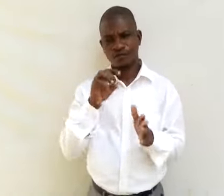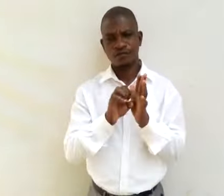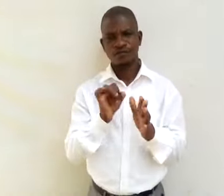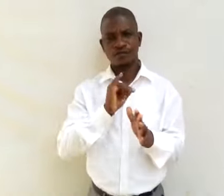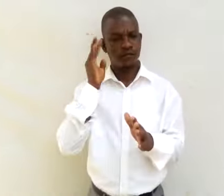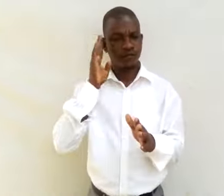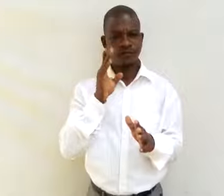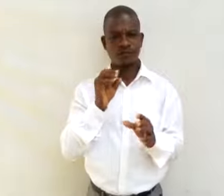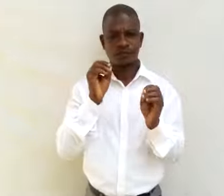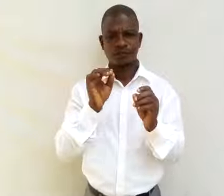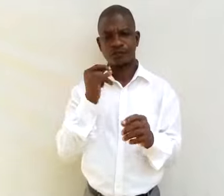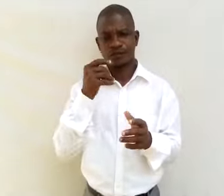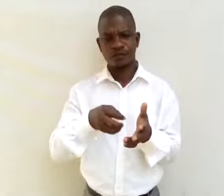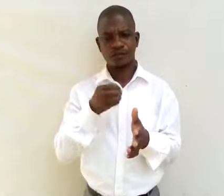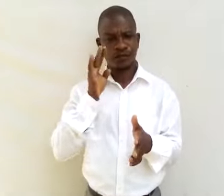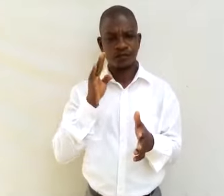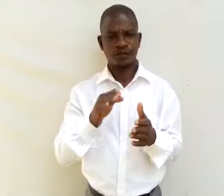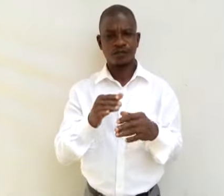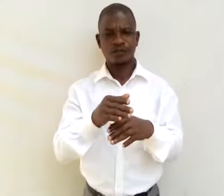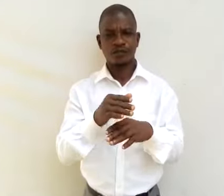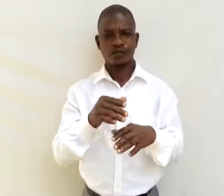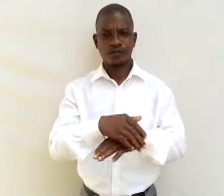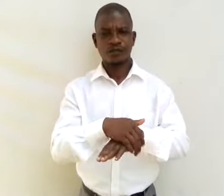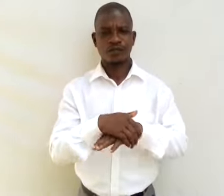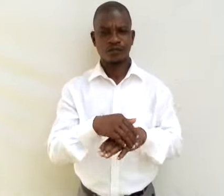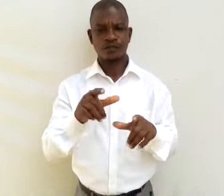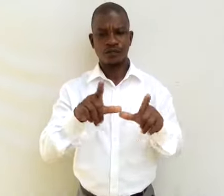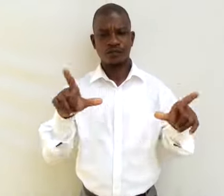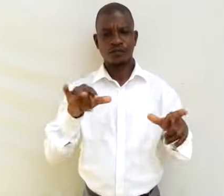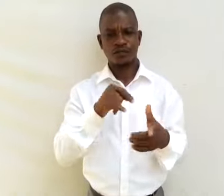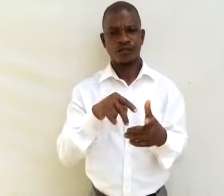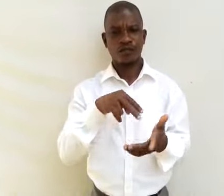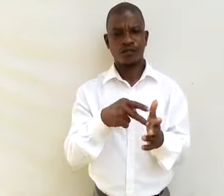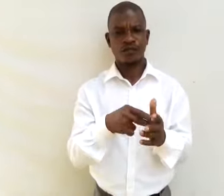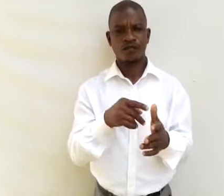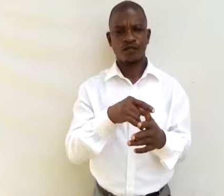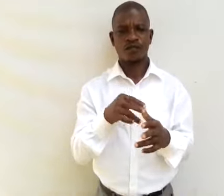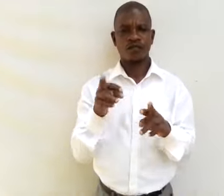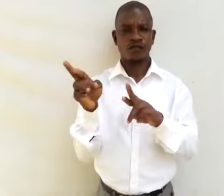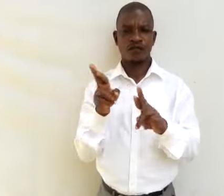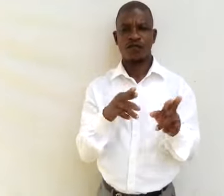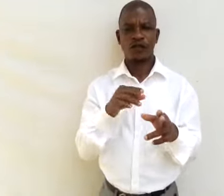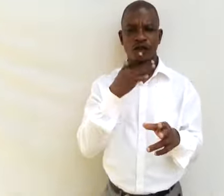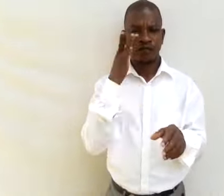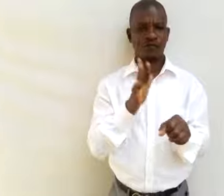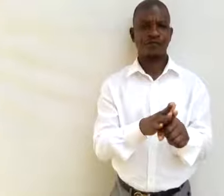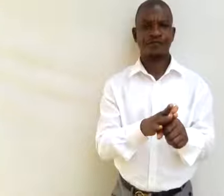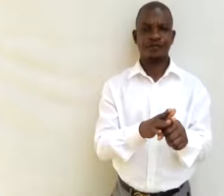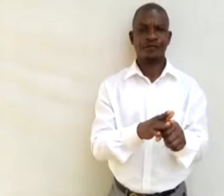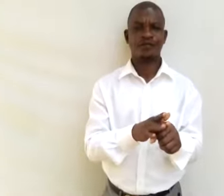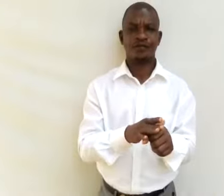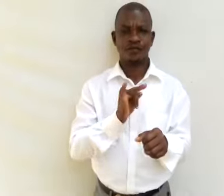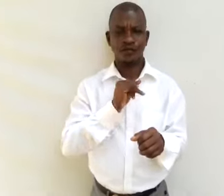teach the student English language. This denotes determination or promise. I will sue